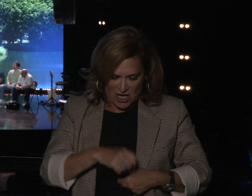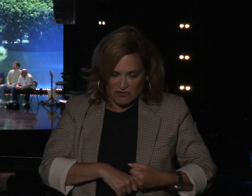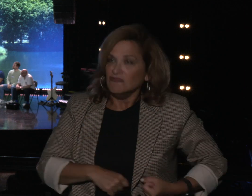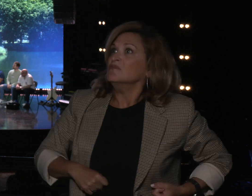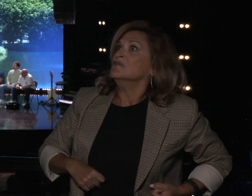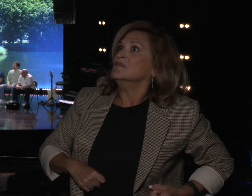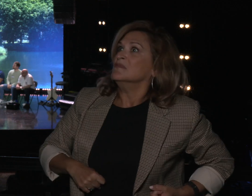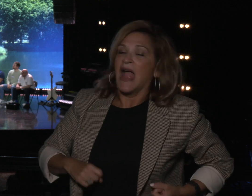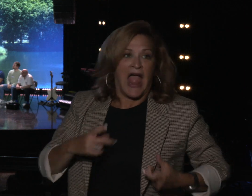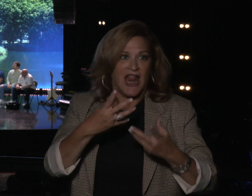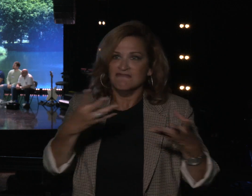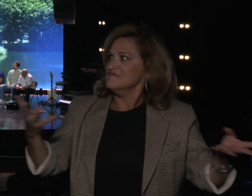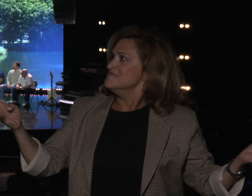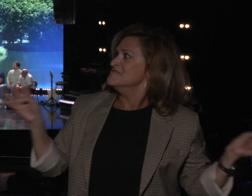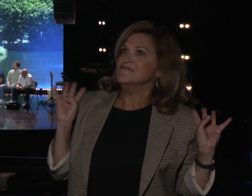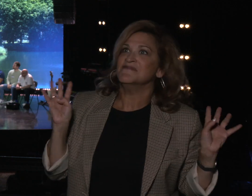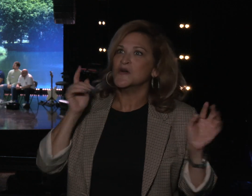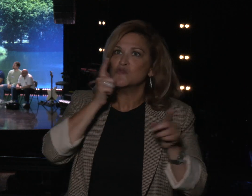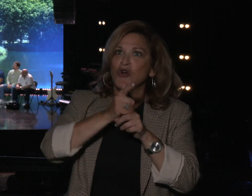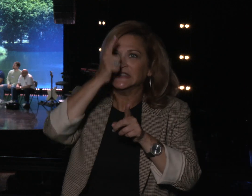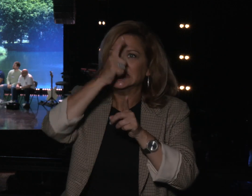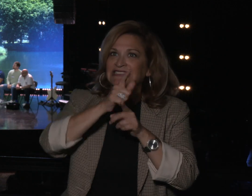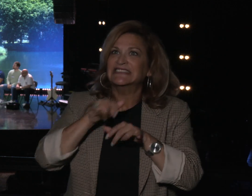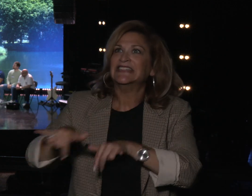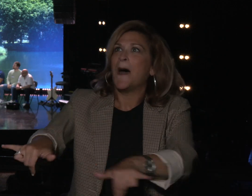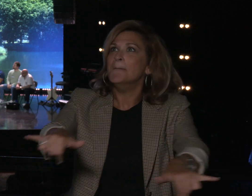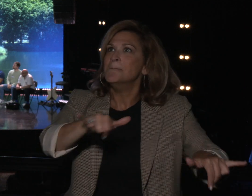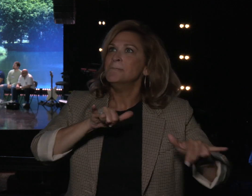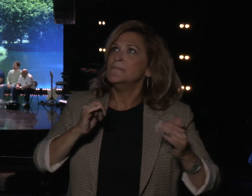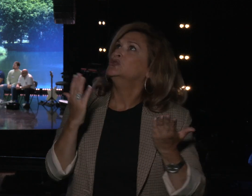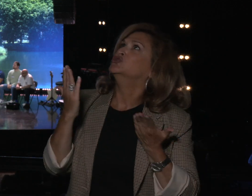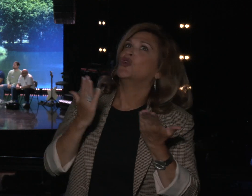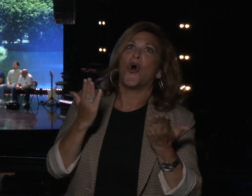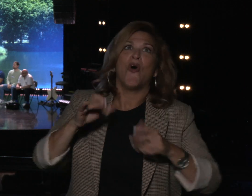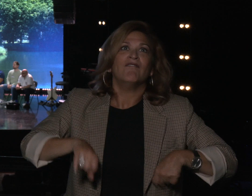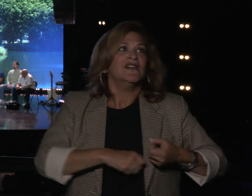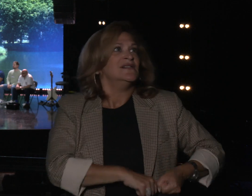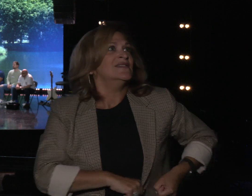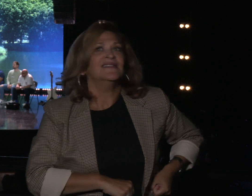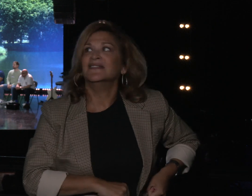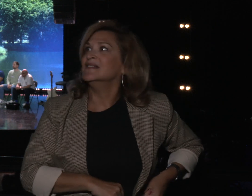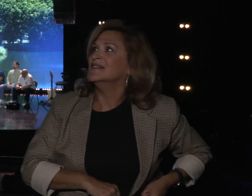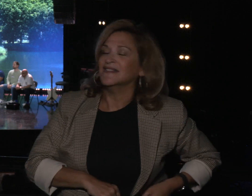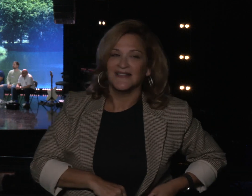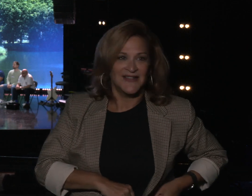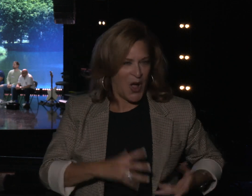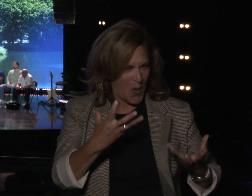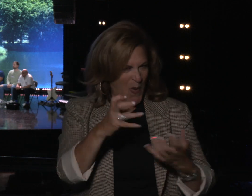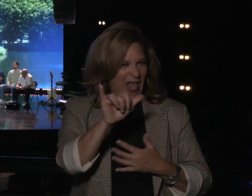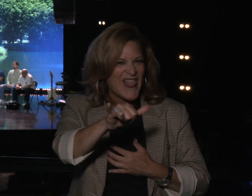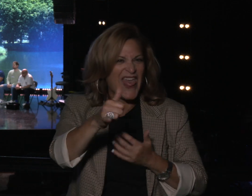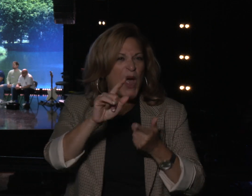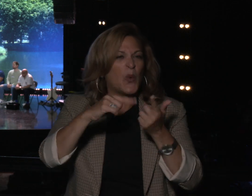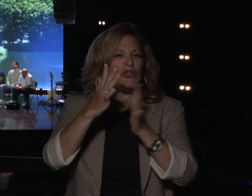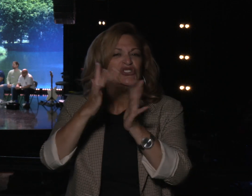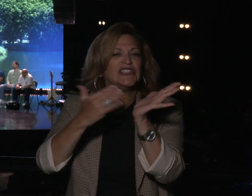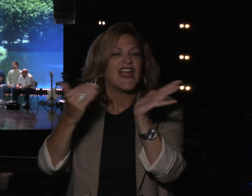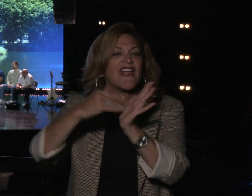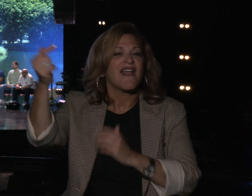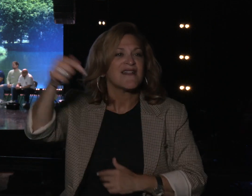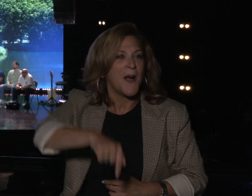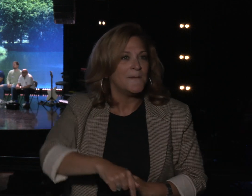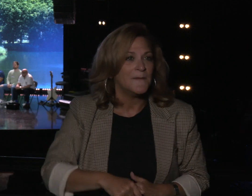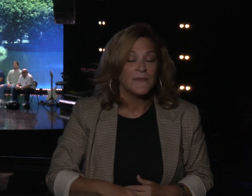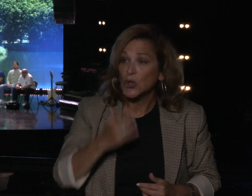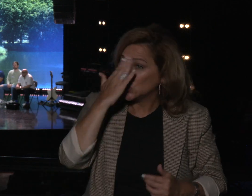surrounded by some brothers and sisters that are also holding towels. And I want to say, there's so many people in here